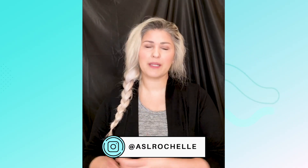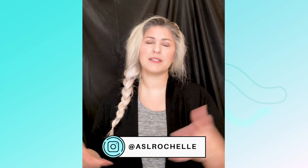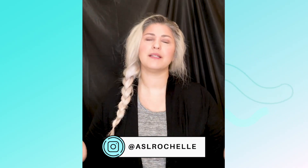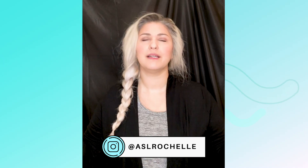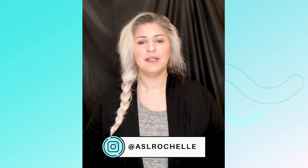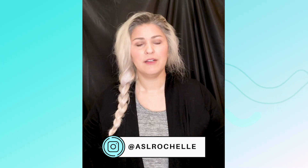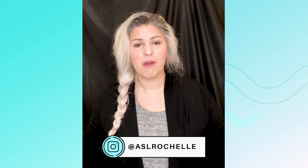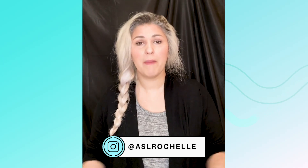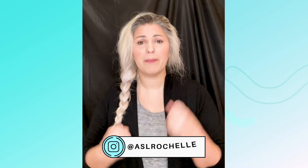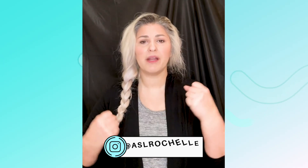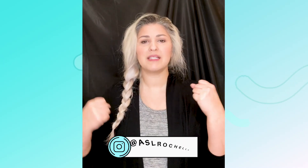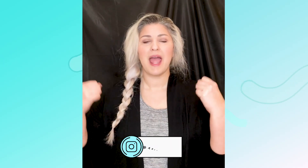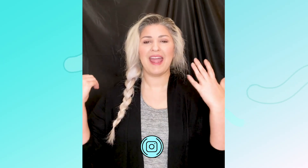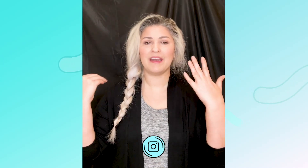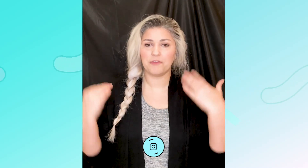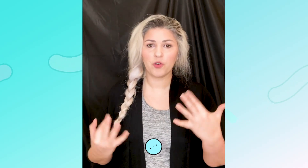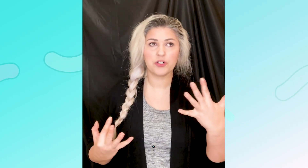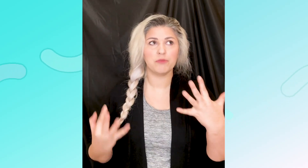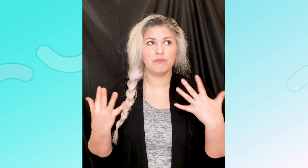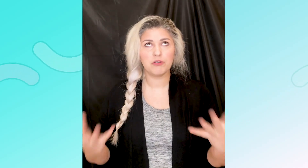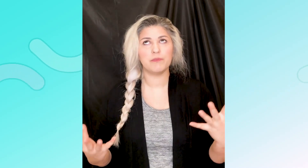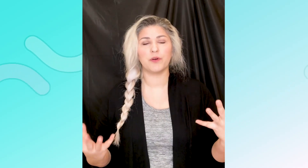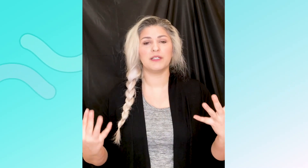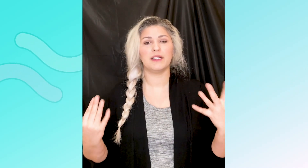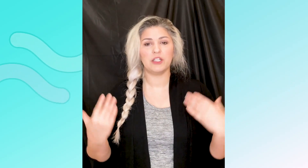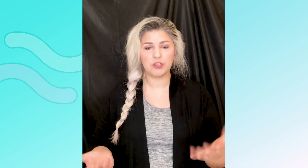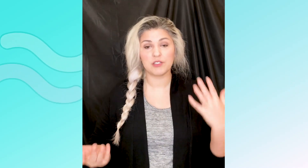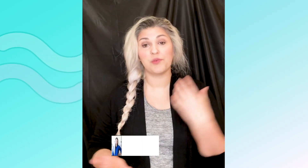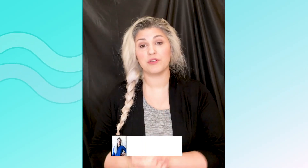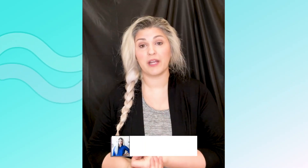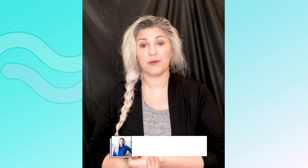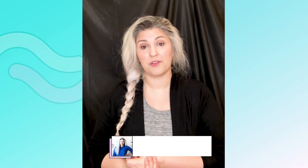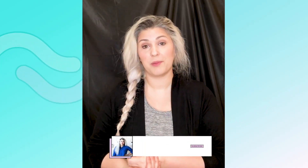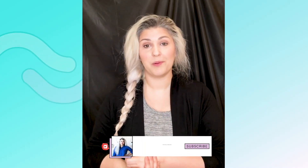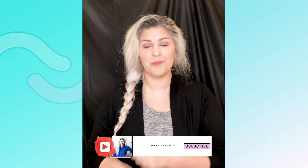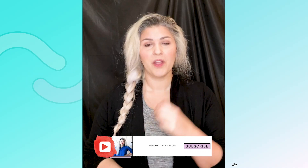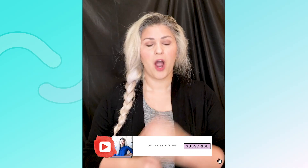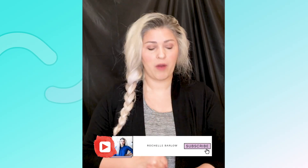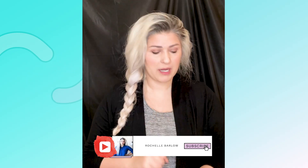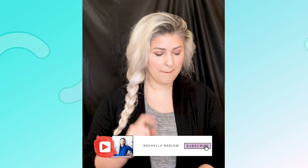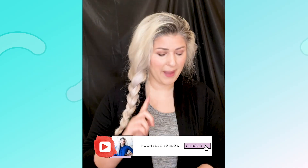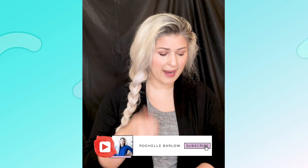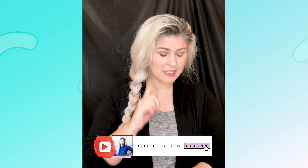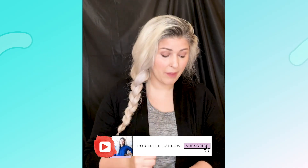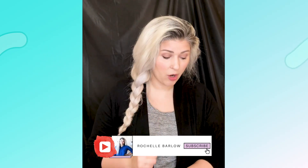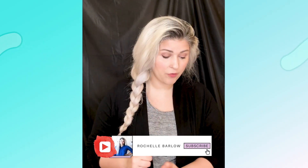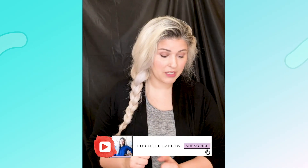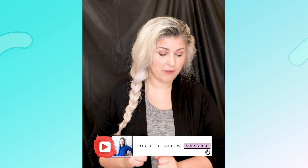you can practice it, remember it, and of course, most importantly, use it when you're signing with other people. All right, come